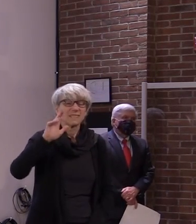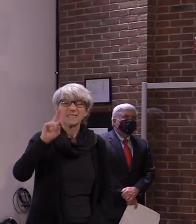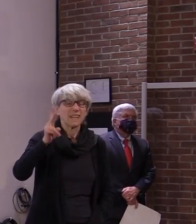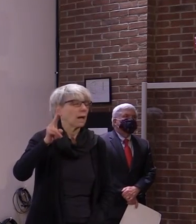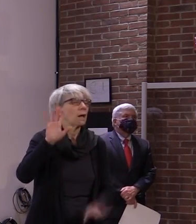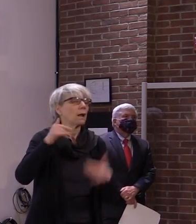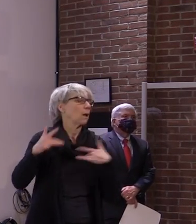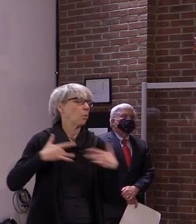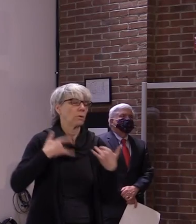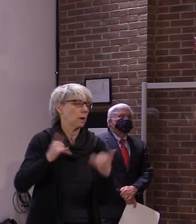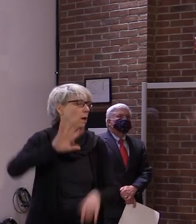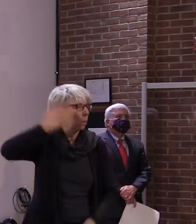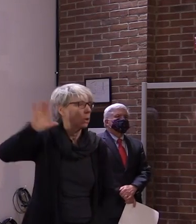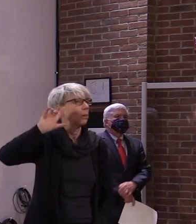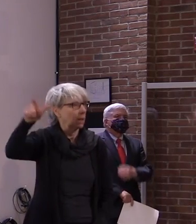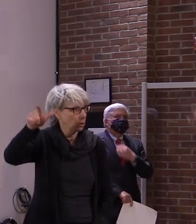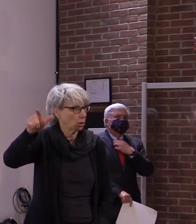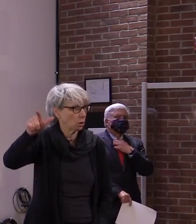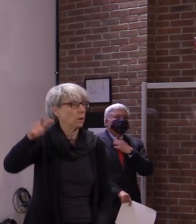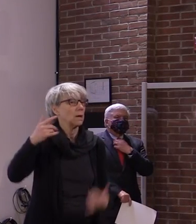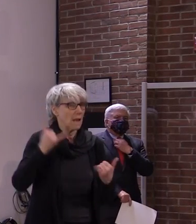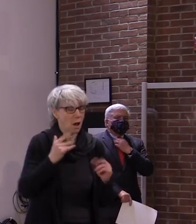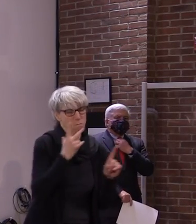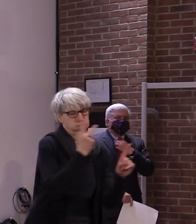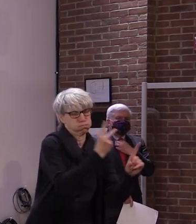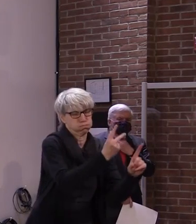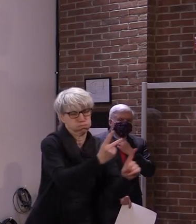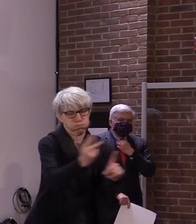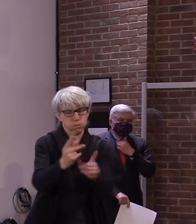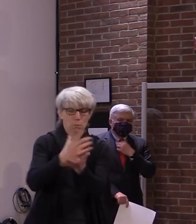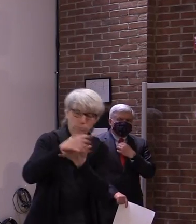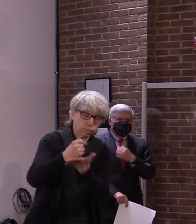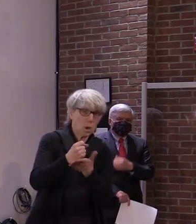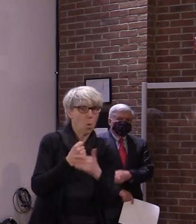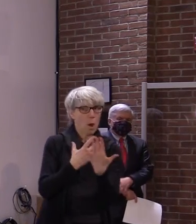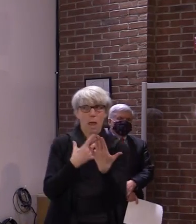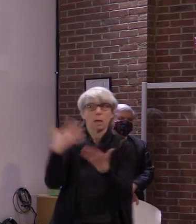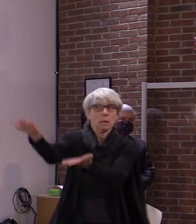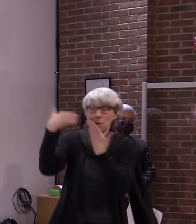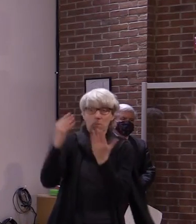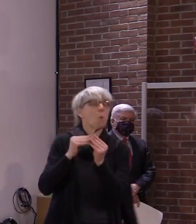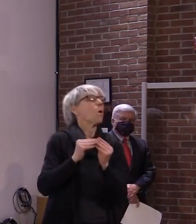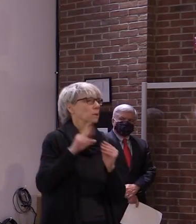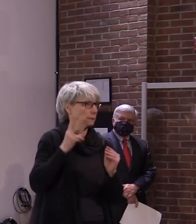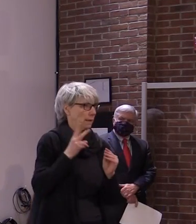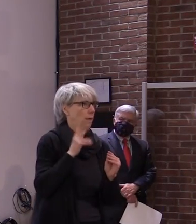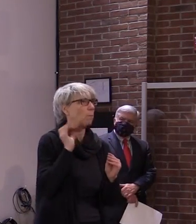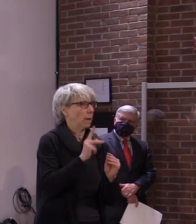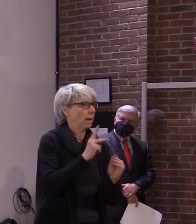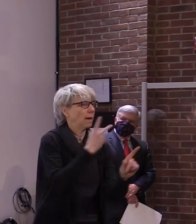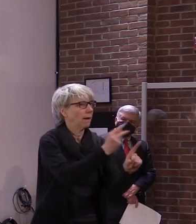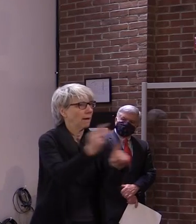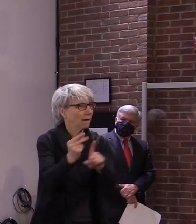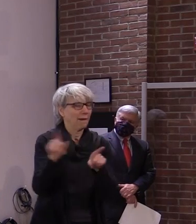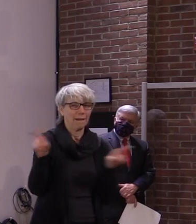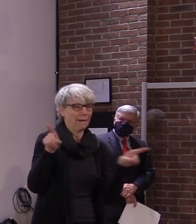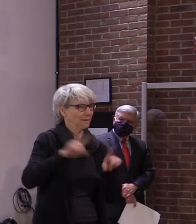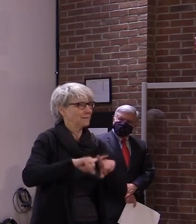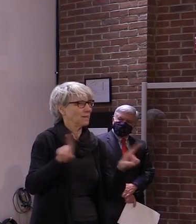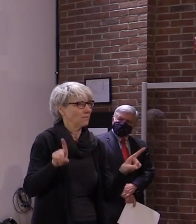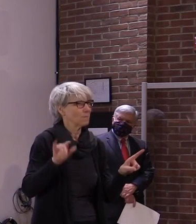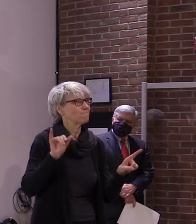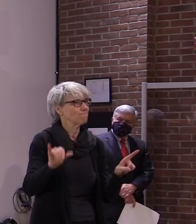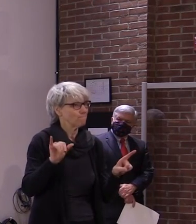watching and discussing it here in Vermont. Clearly, after 14 days, a significant immune response is seen in